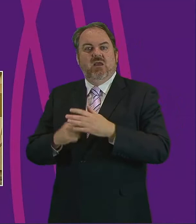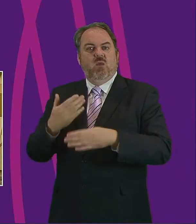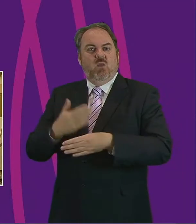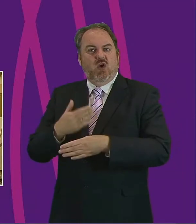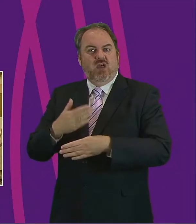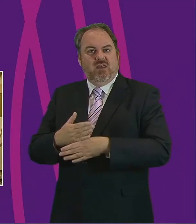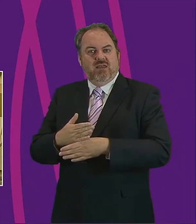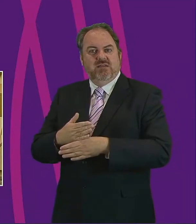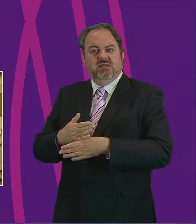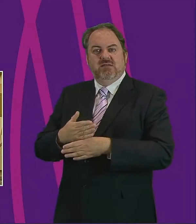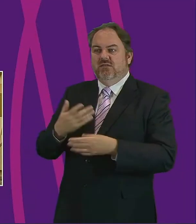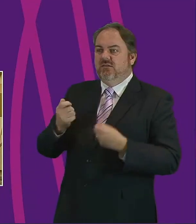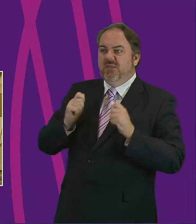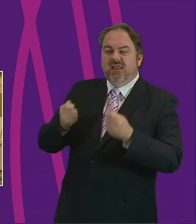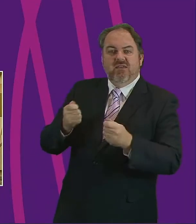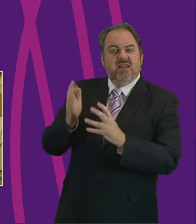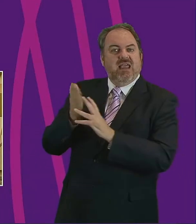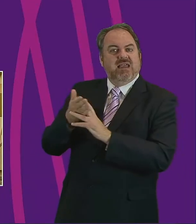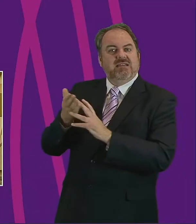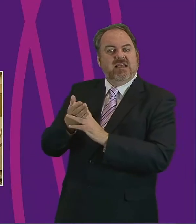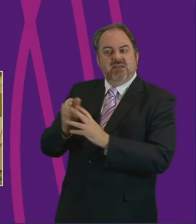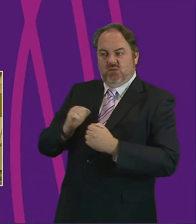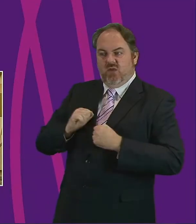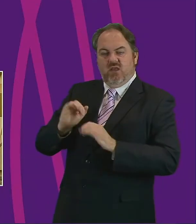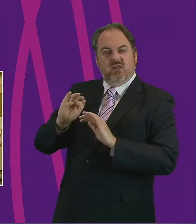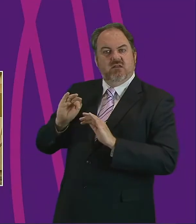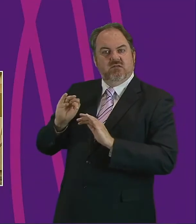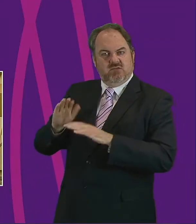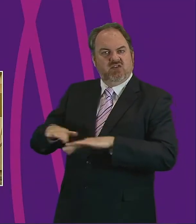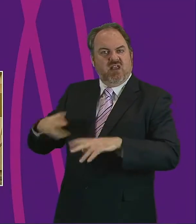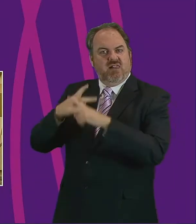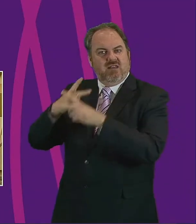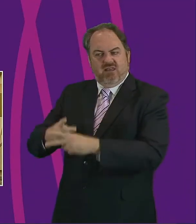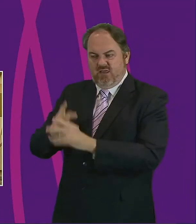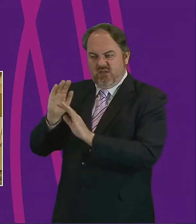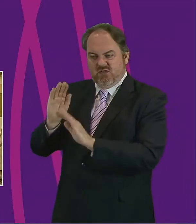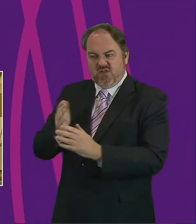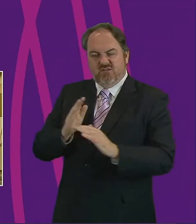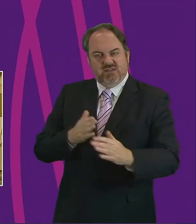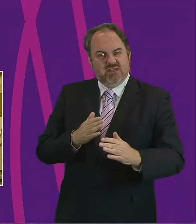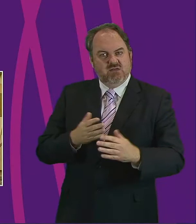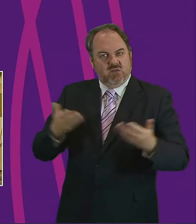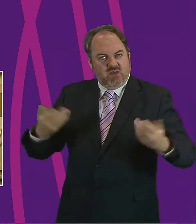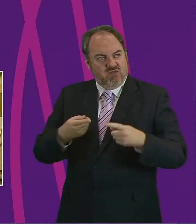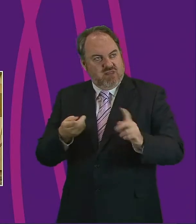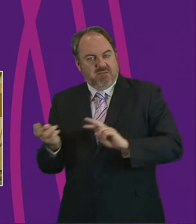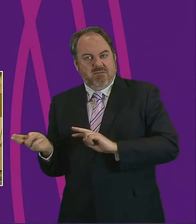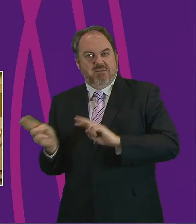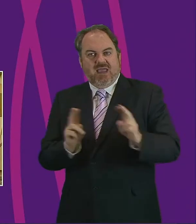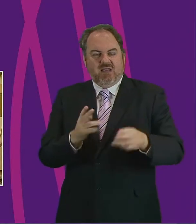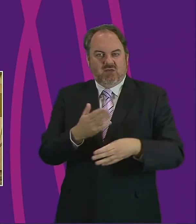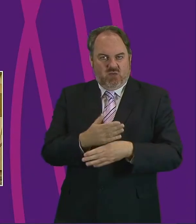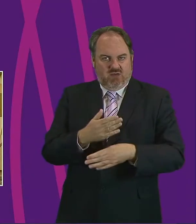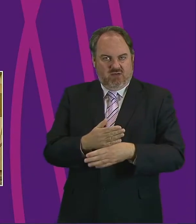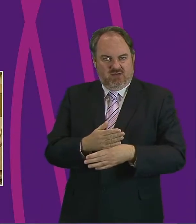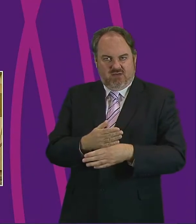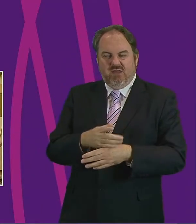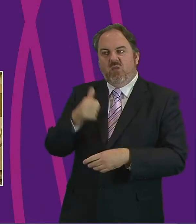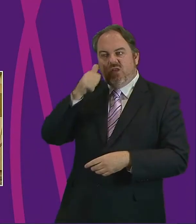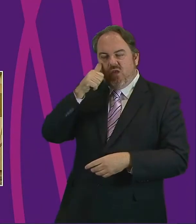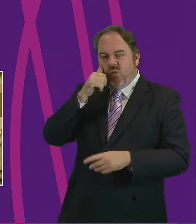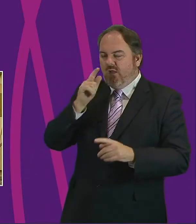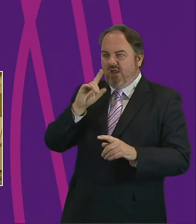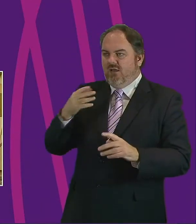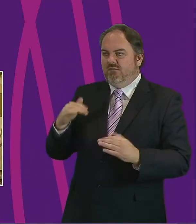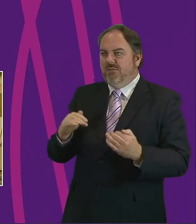we've had in place throughout the crisis, and have them running throughout the summer so that there is more access. It will not be possible for everyone, but